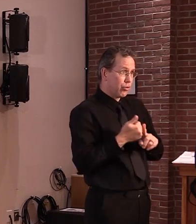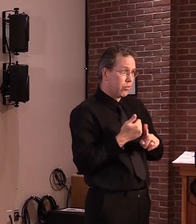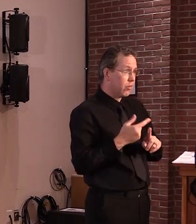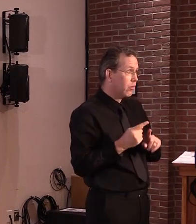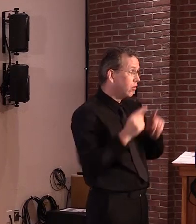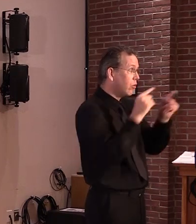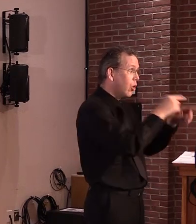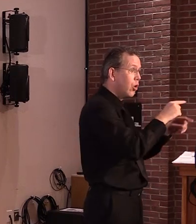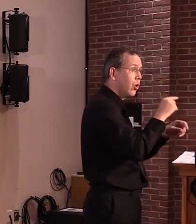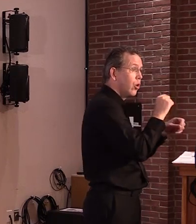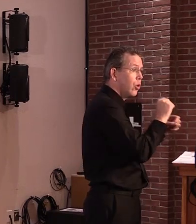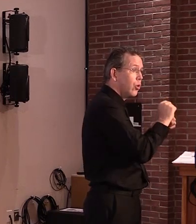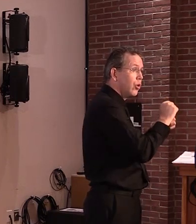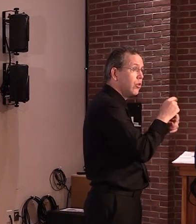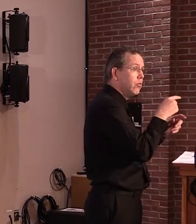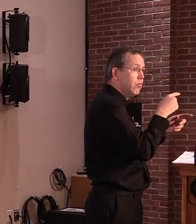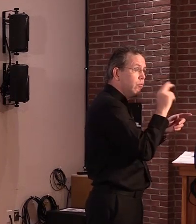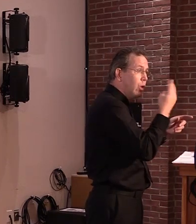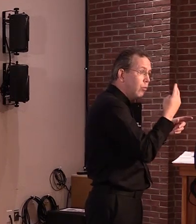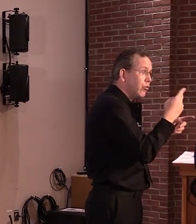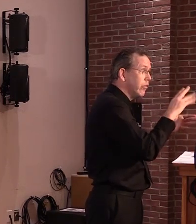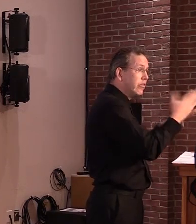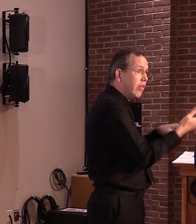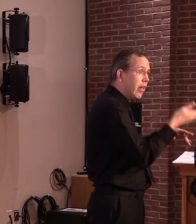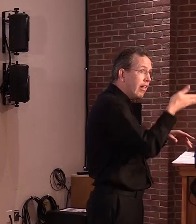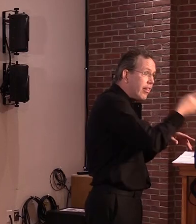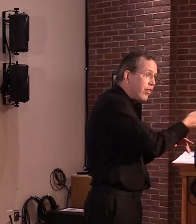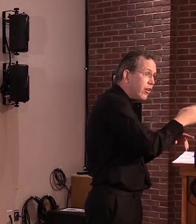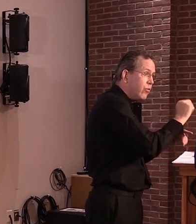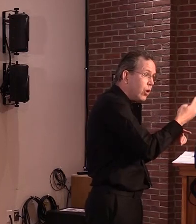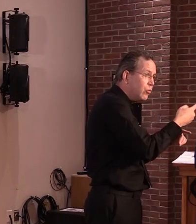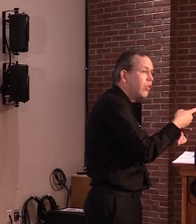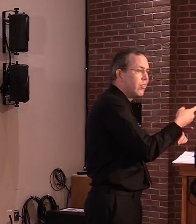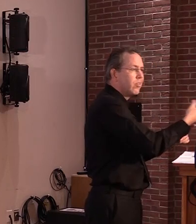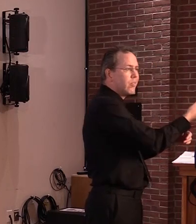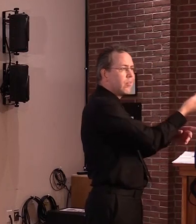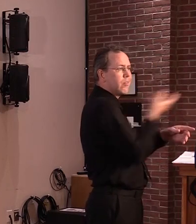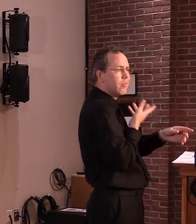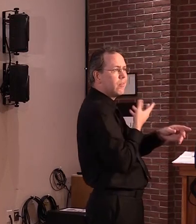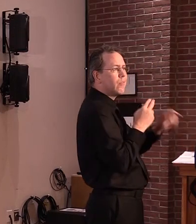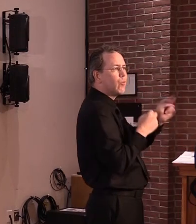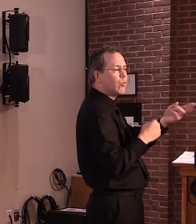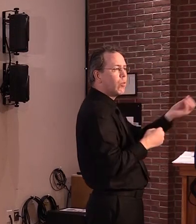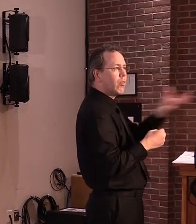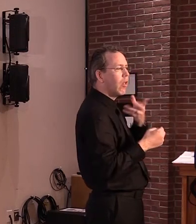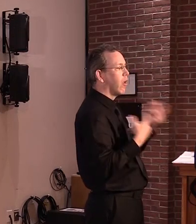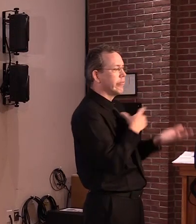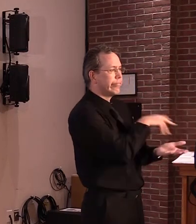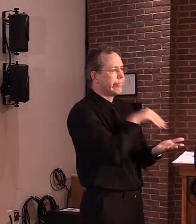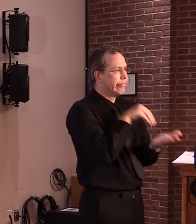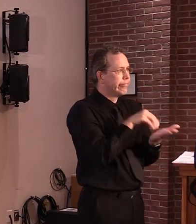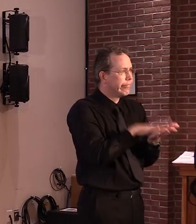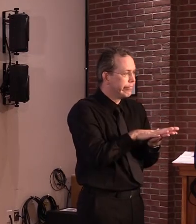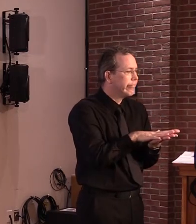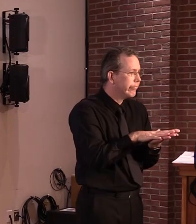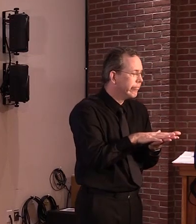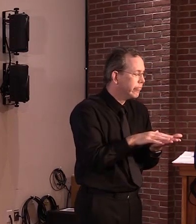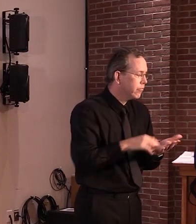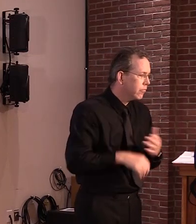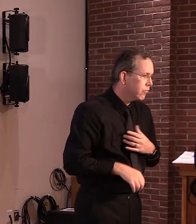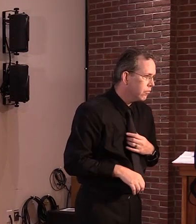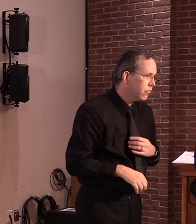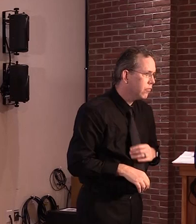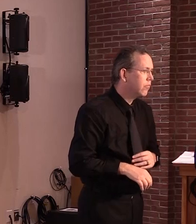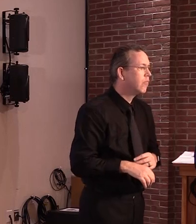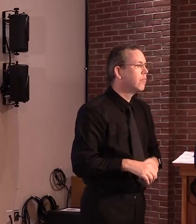recorded in our death statistics. Okay. And what about case someone who has been tested